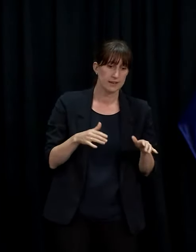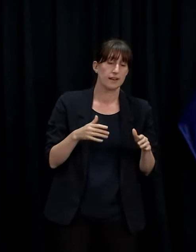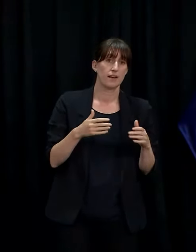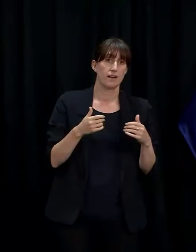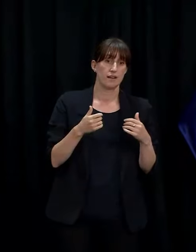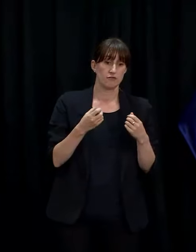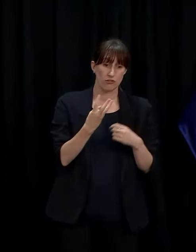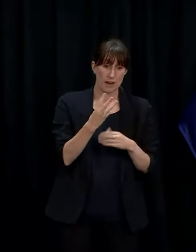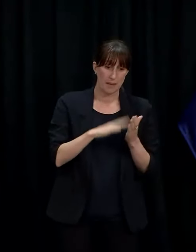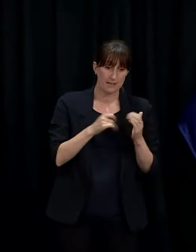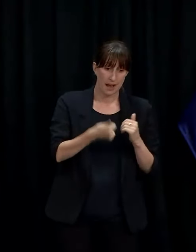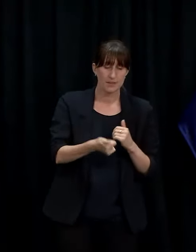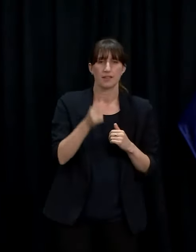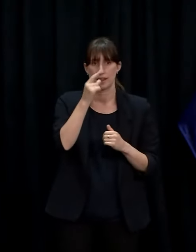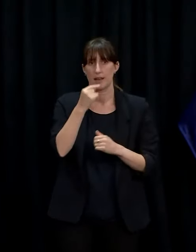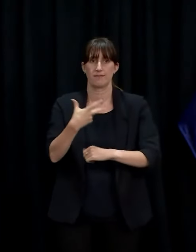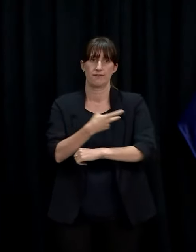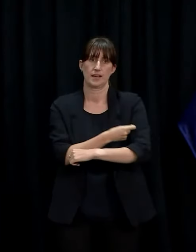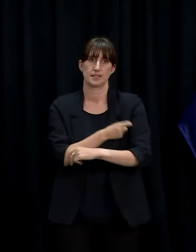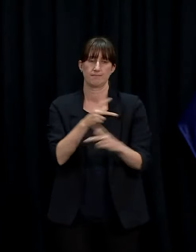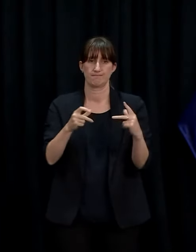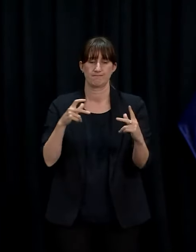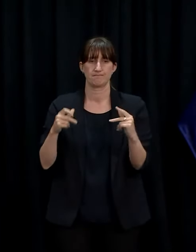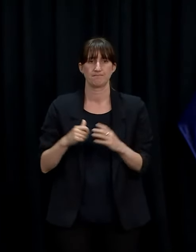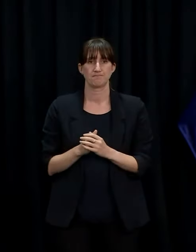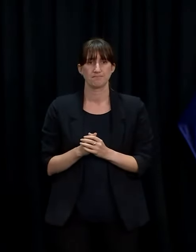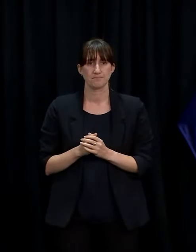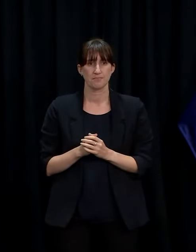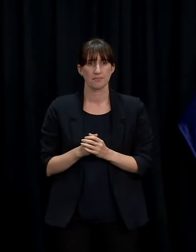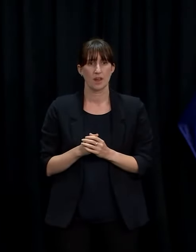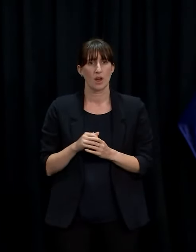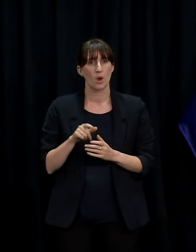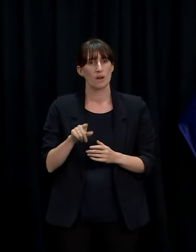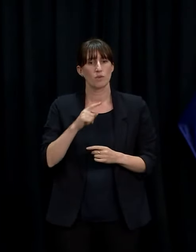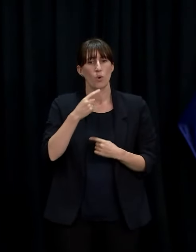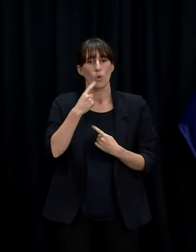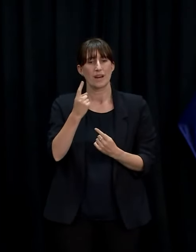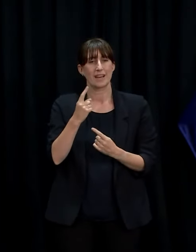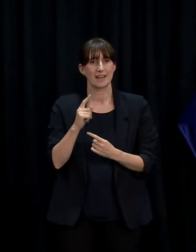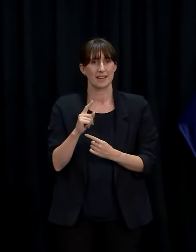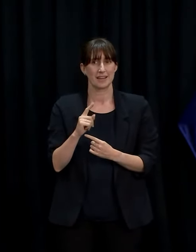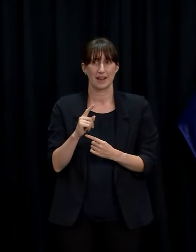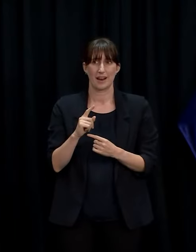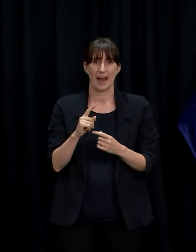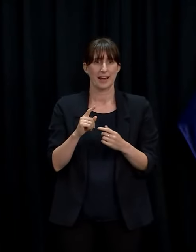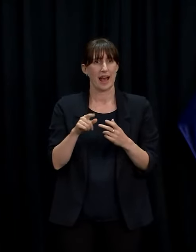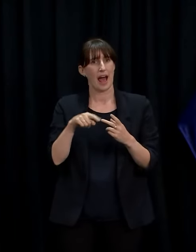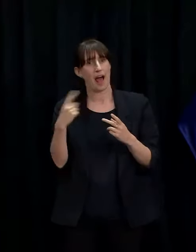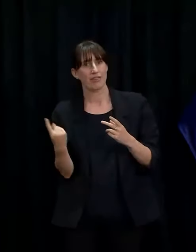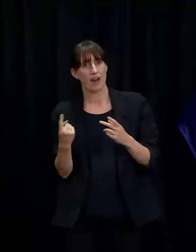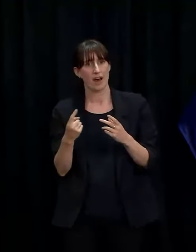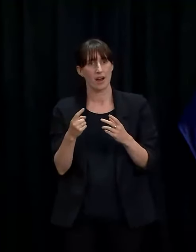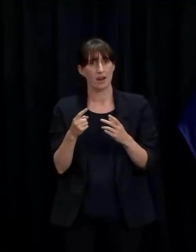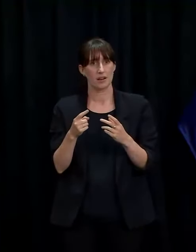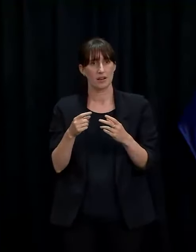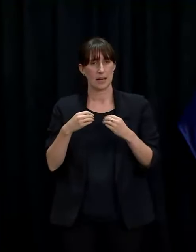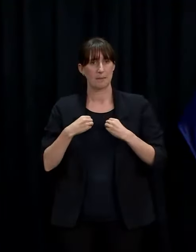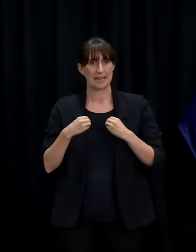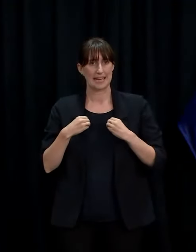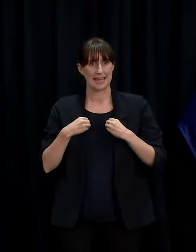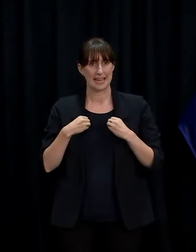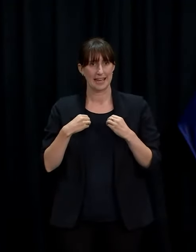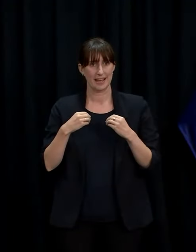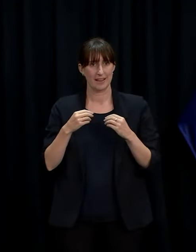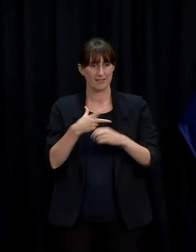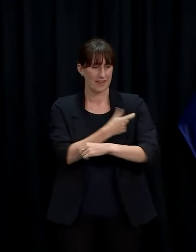likely to see more vaccine wastage amongst our second order vaccines for COVID-19, so the AstraZeneca and the Novavax vaccines, where